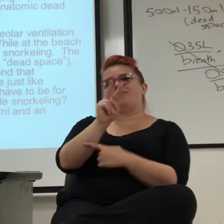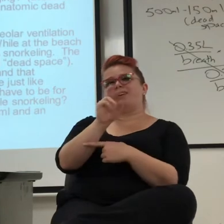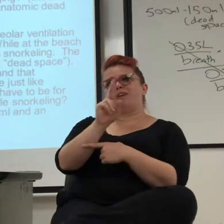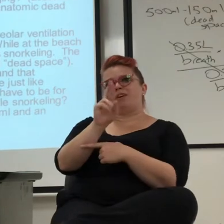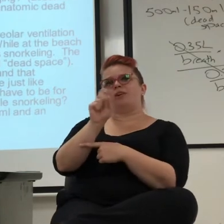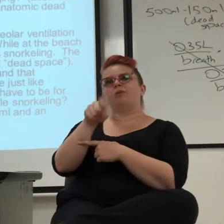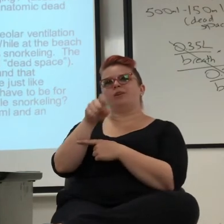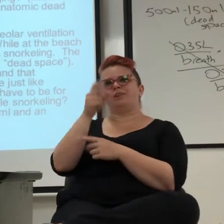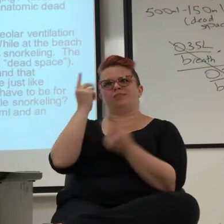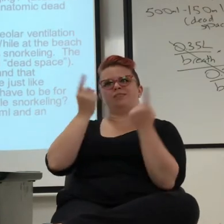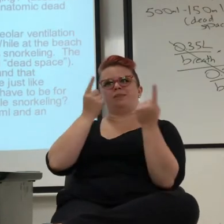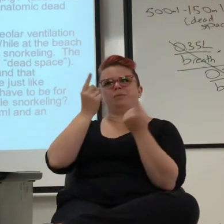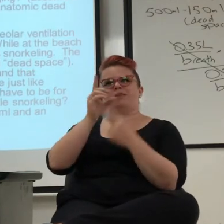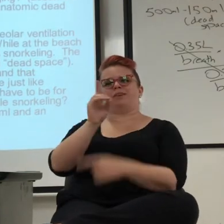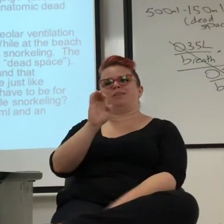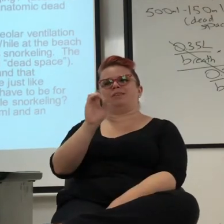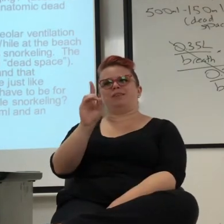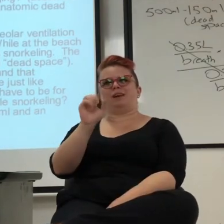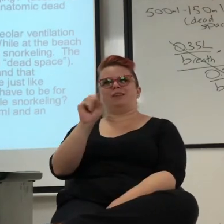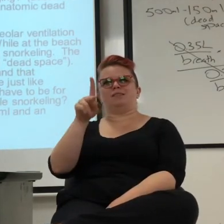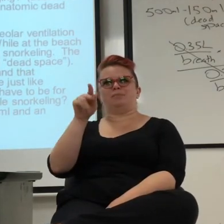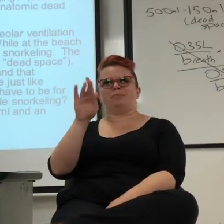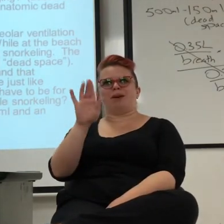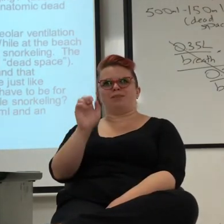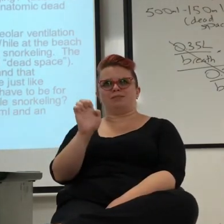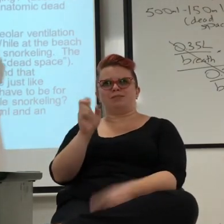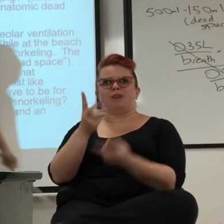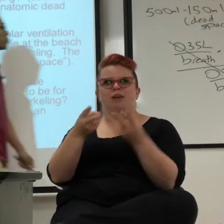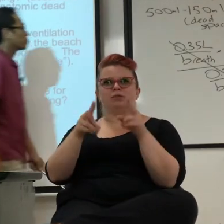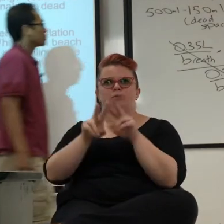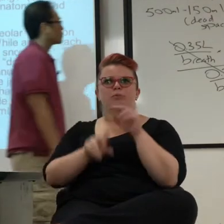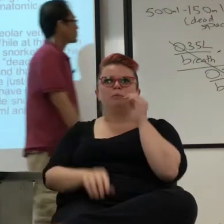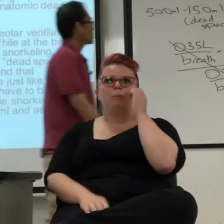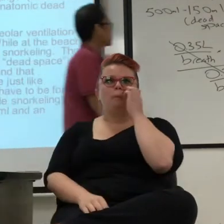value. So here's how you set it up.